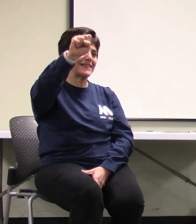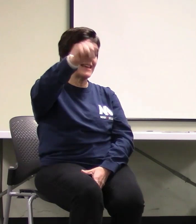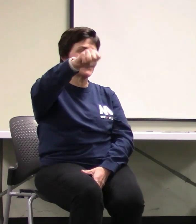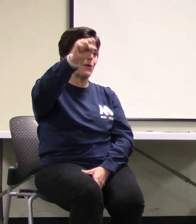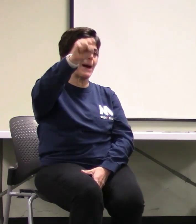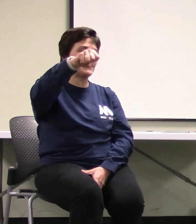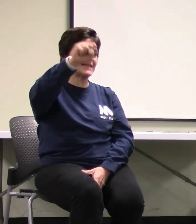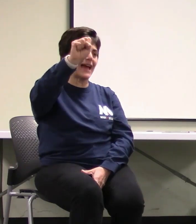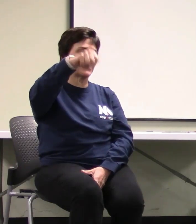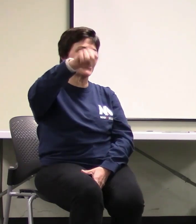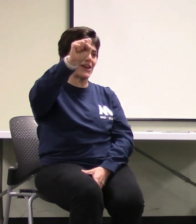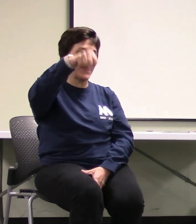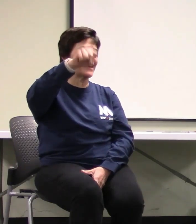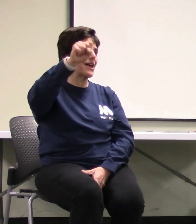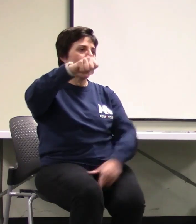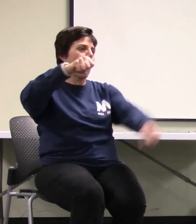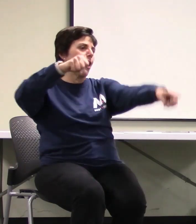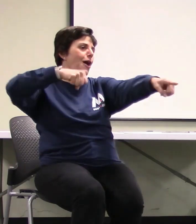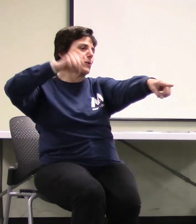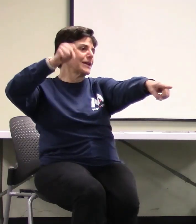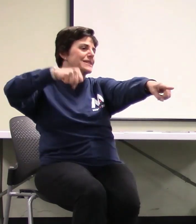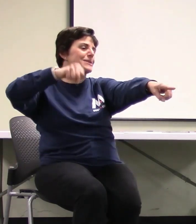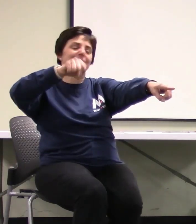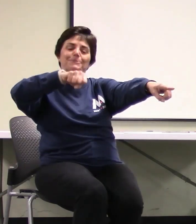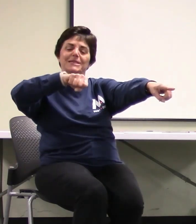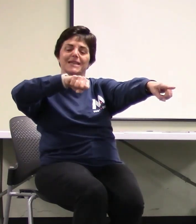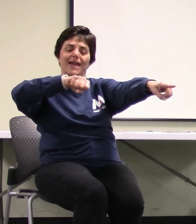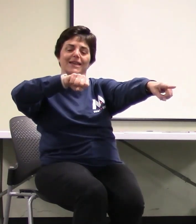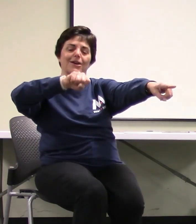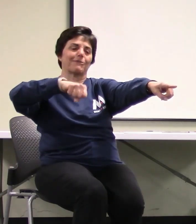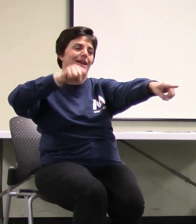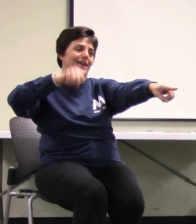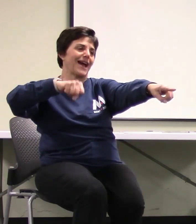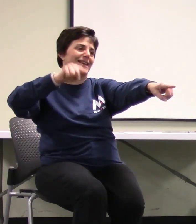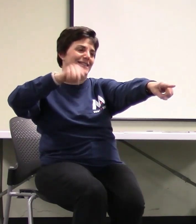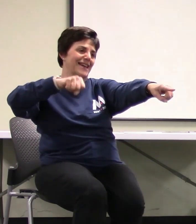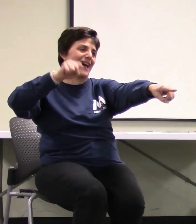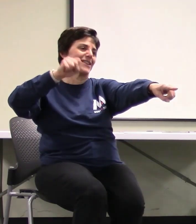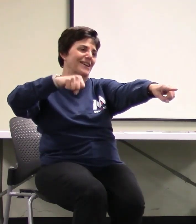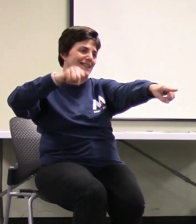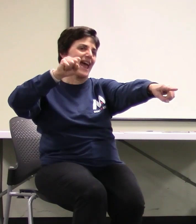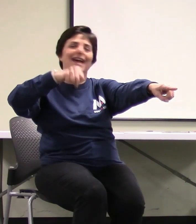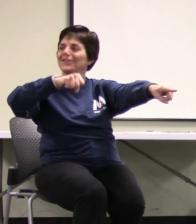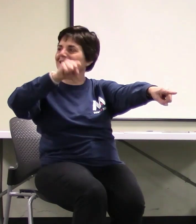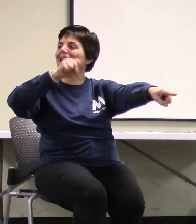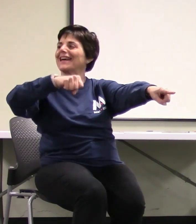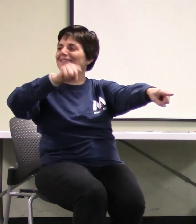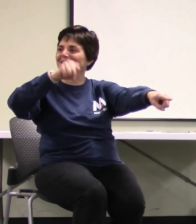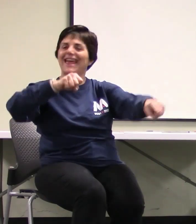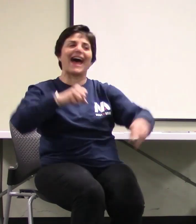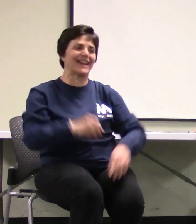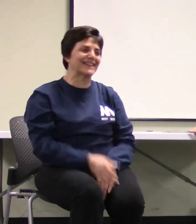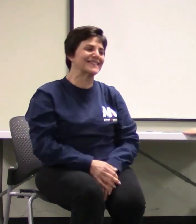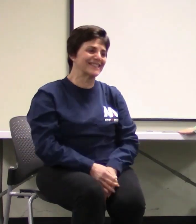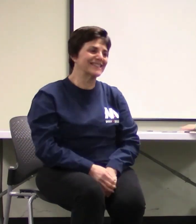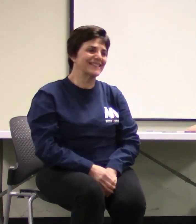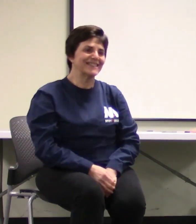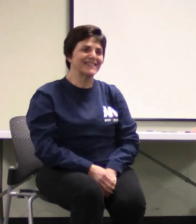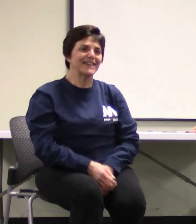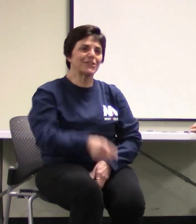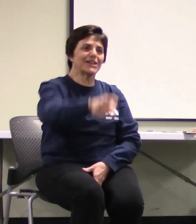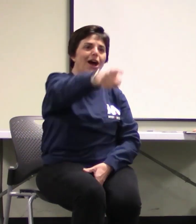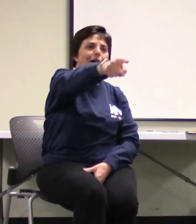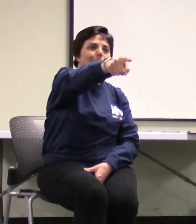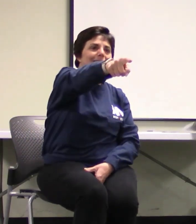fist and go up and down like your head. Uh-oh, he's been signing already. All right. Look at that.